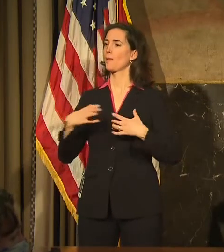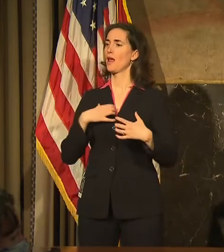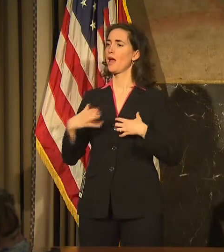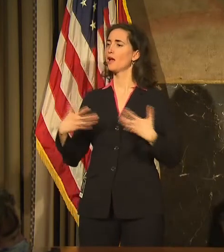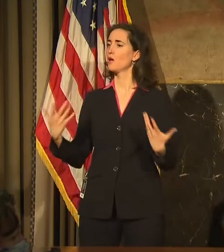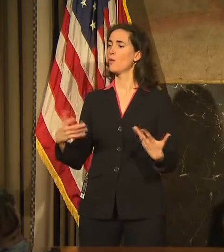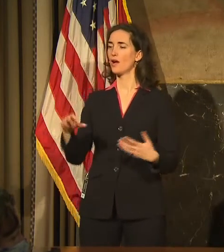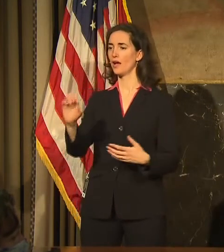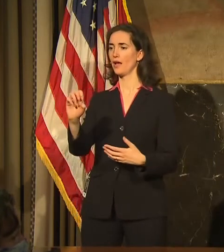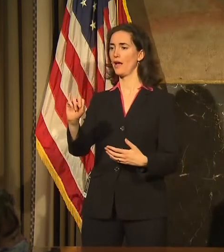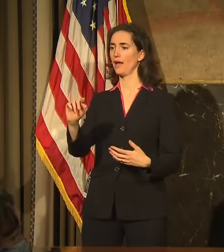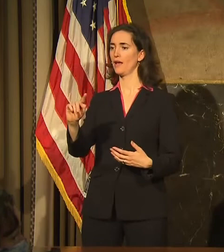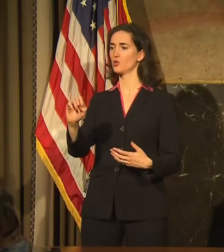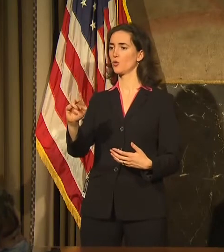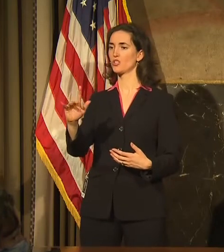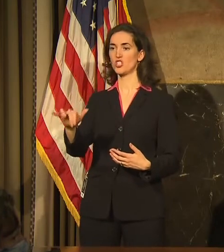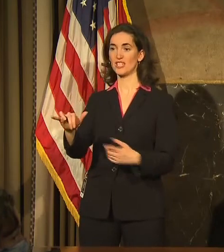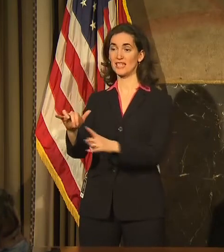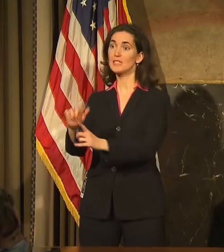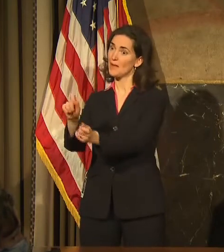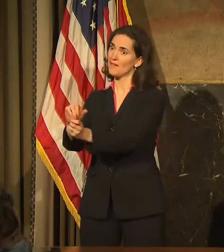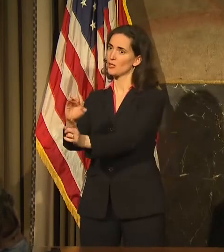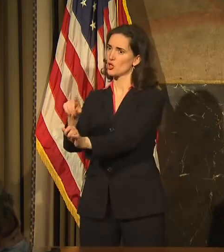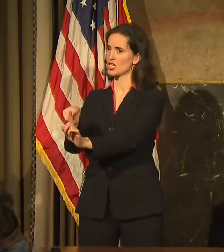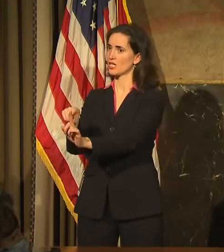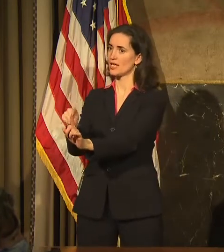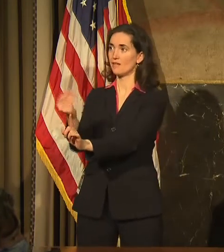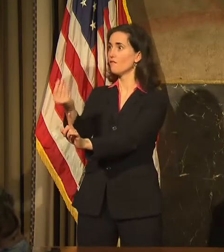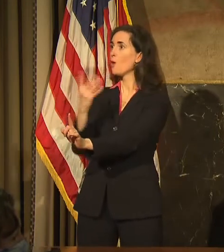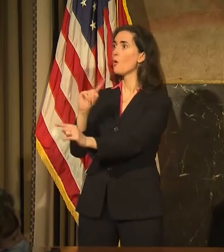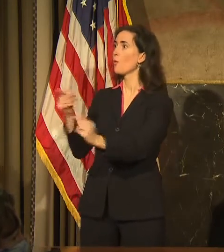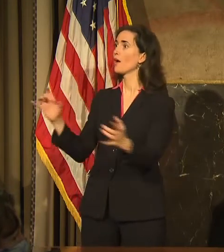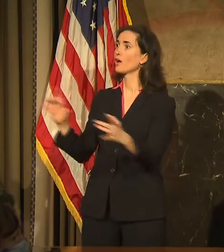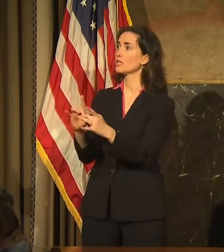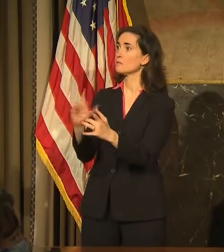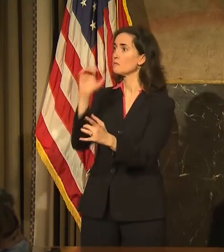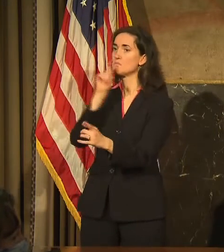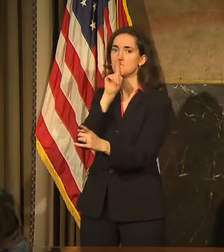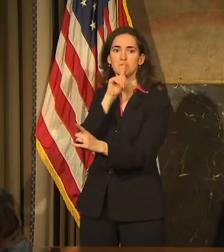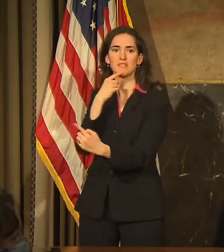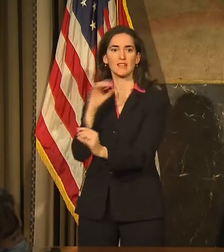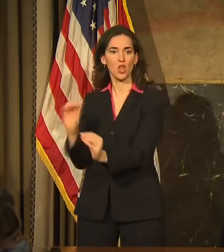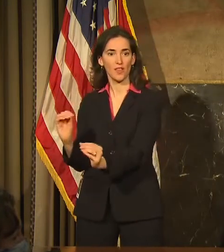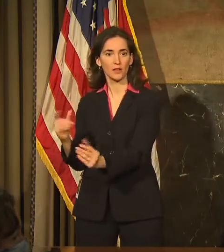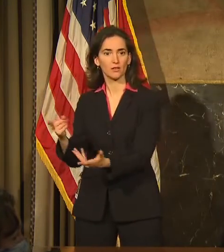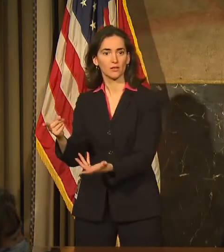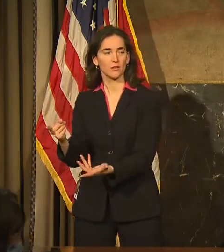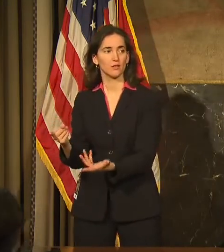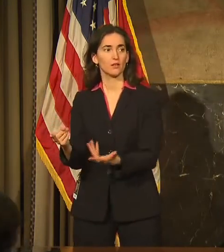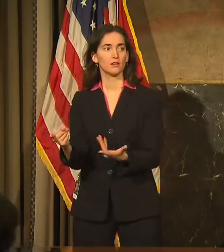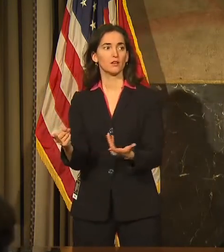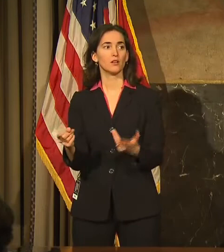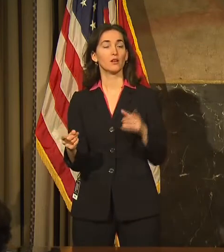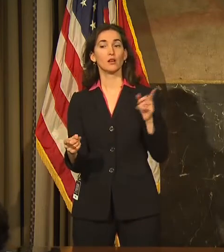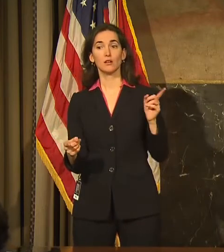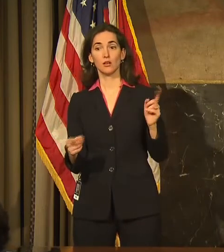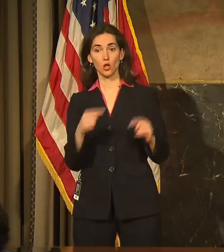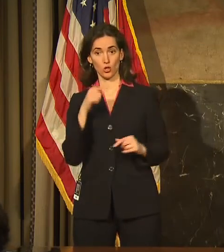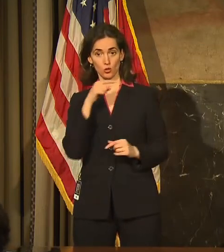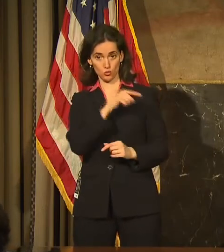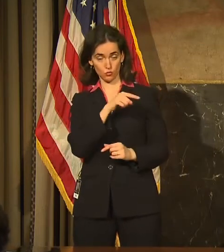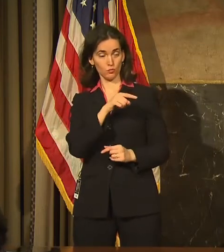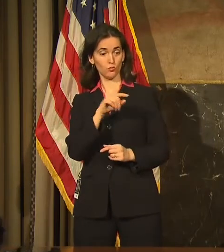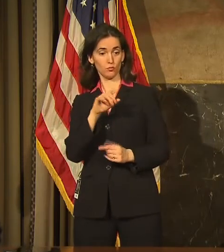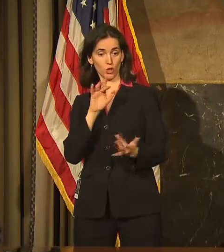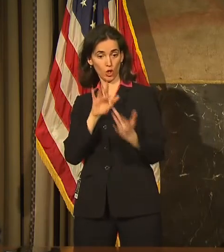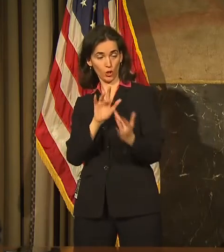from Entergy in particular about when restoration is estimated. Do you feel like you've been getting good information from